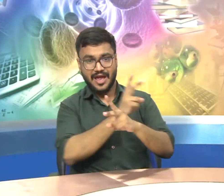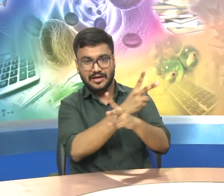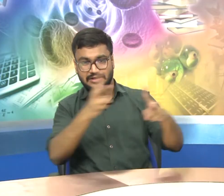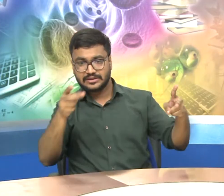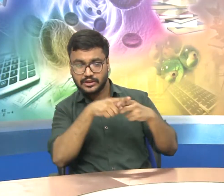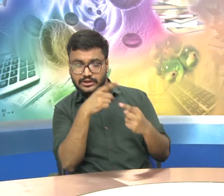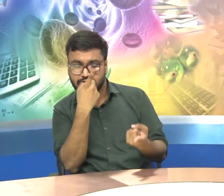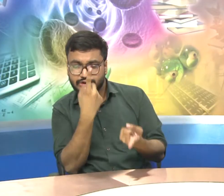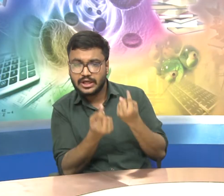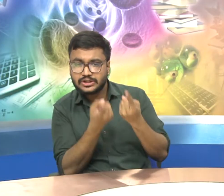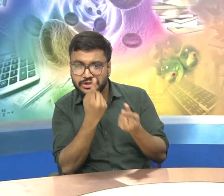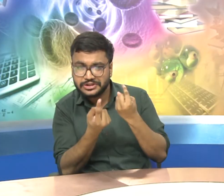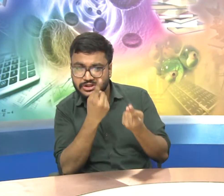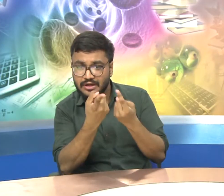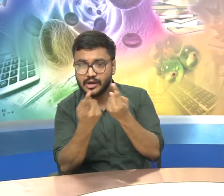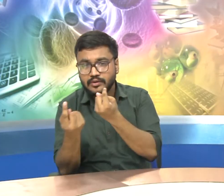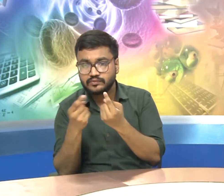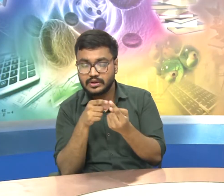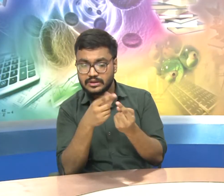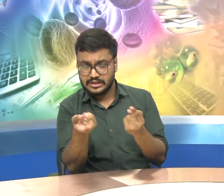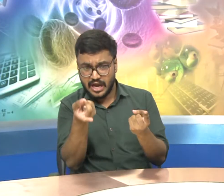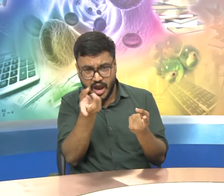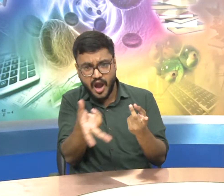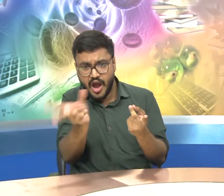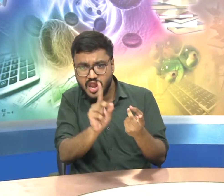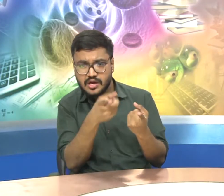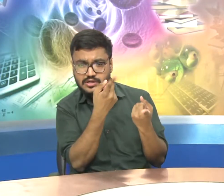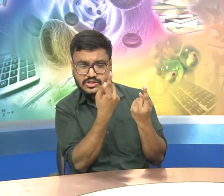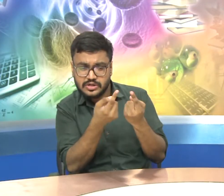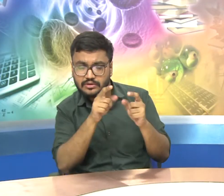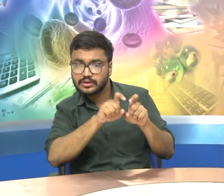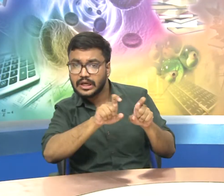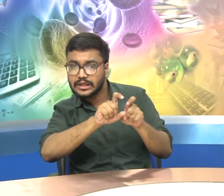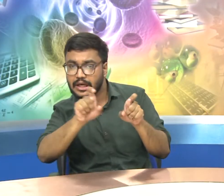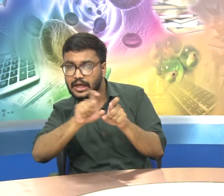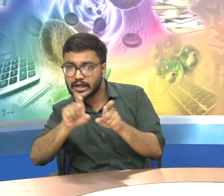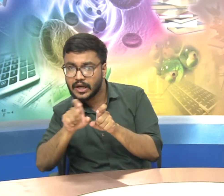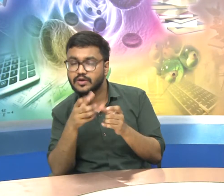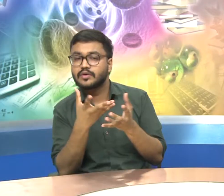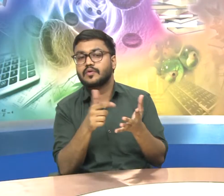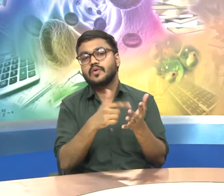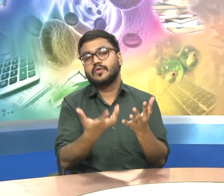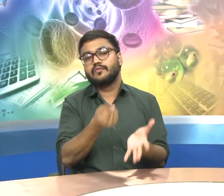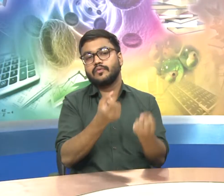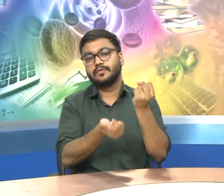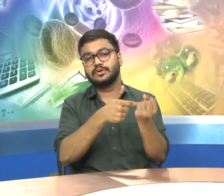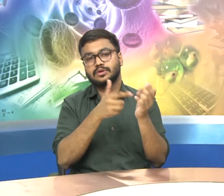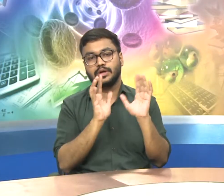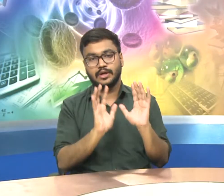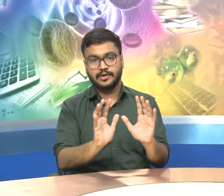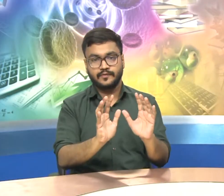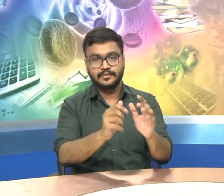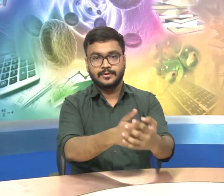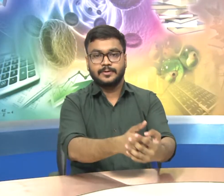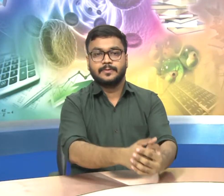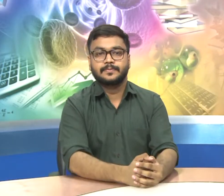And also scientists can now clearly observe this process in some animals and